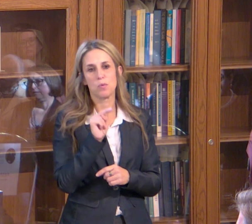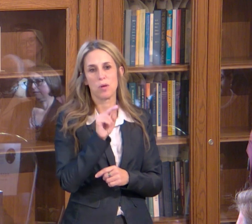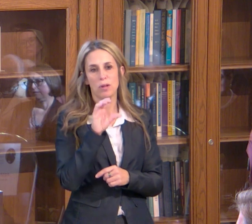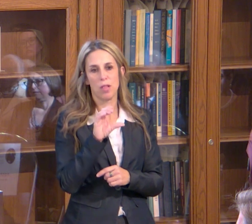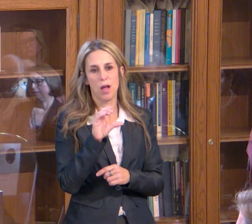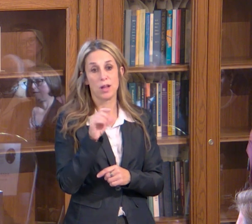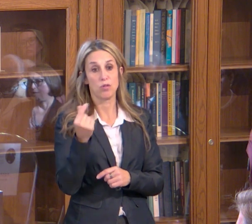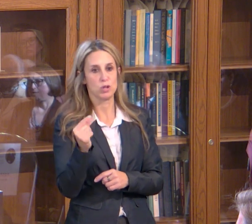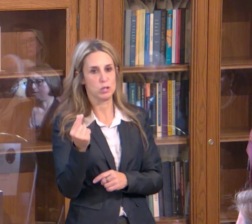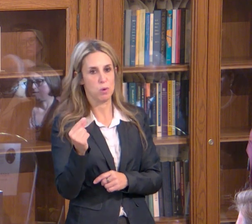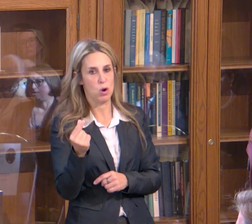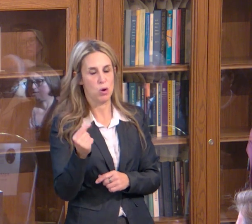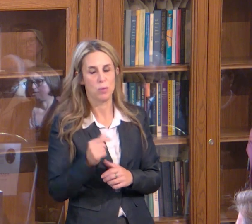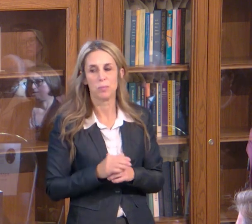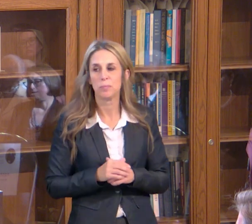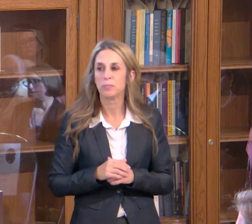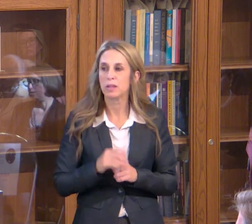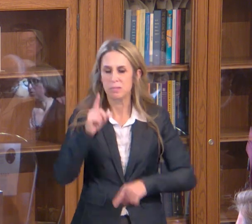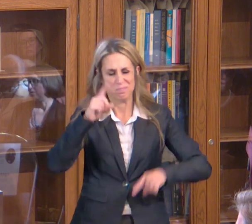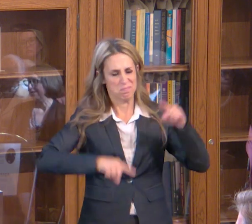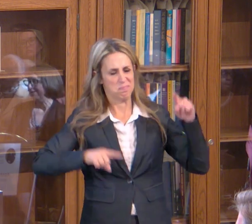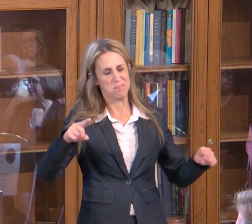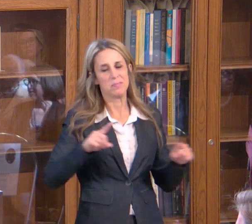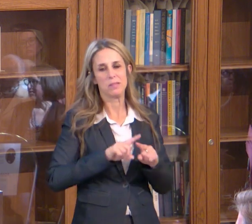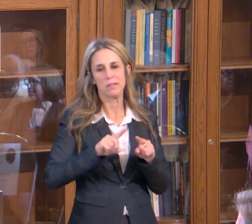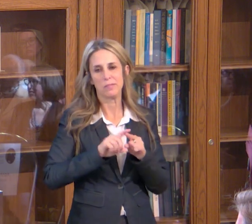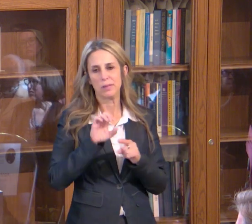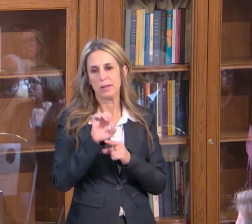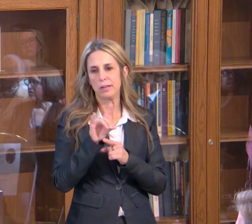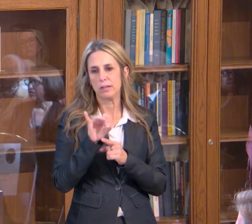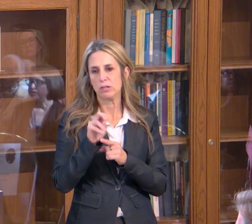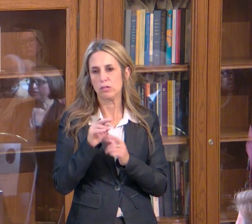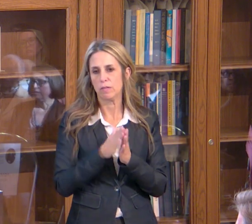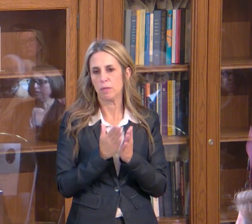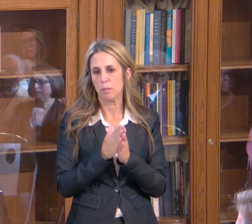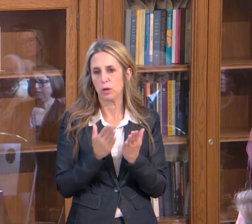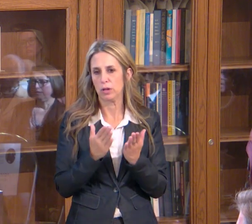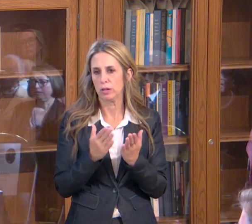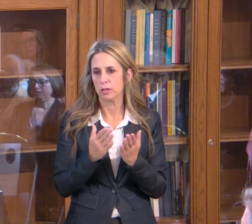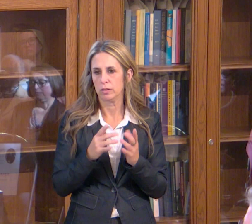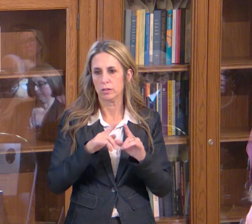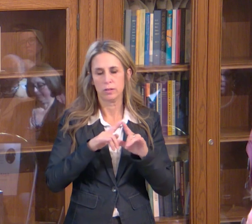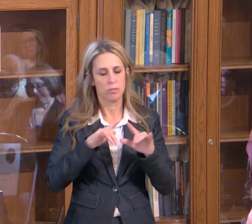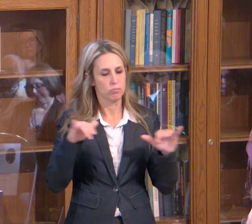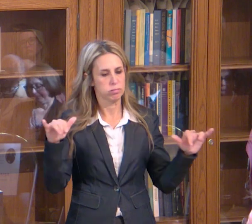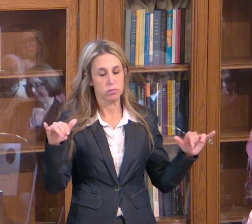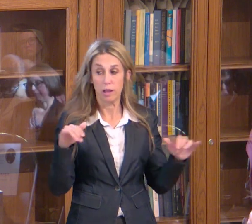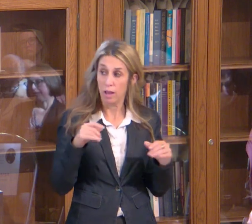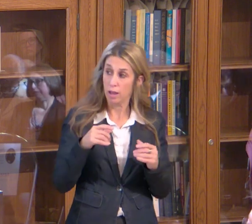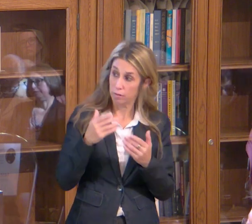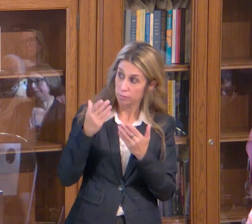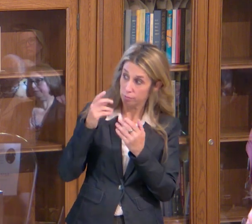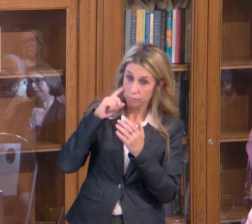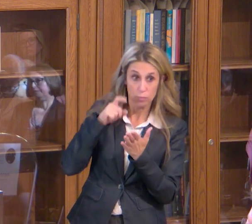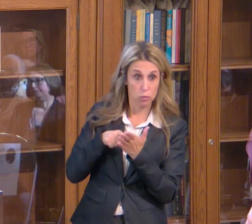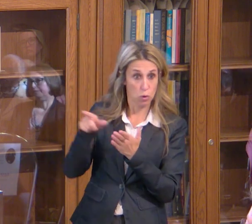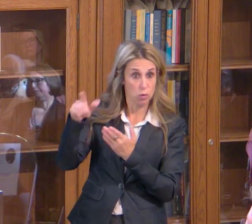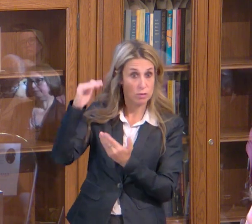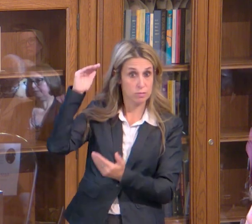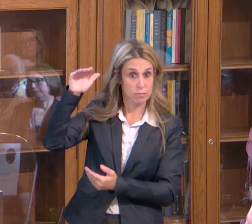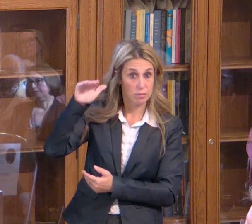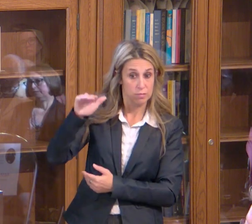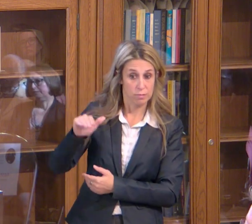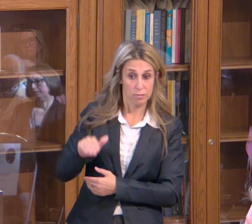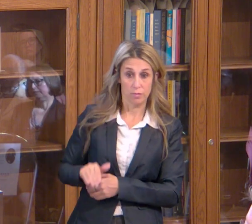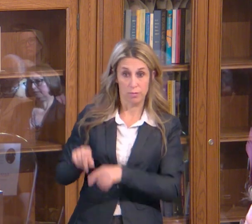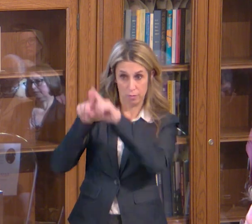Greensboro so while various editions of the book while various editions as you see there is